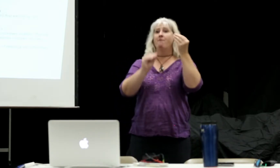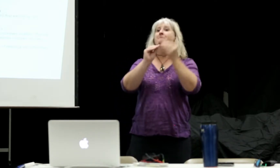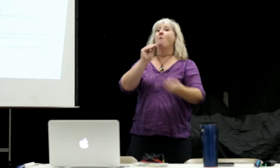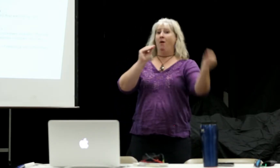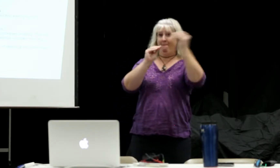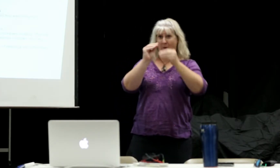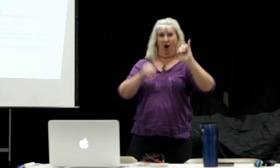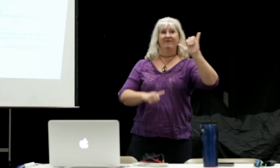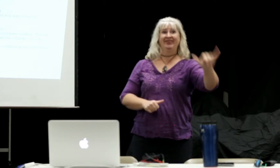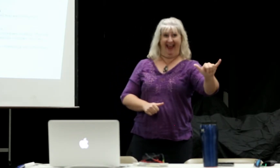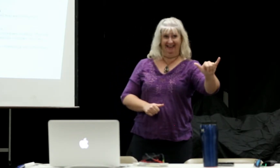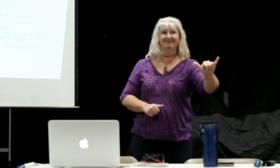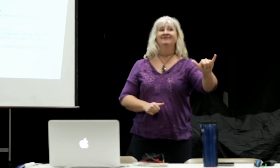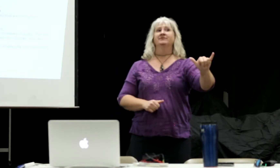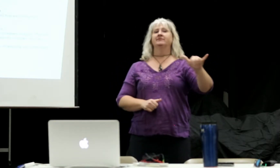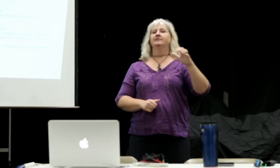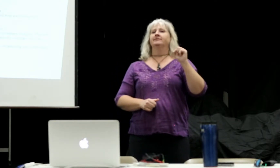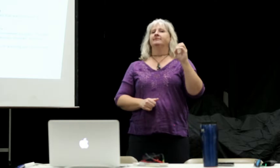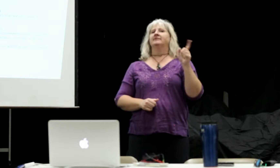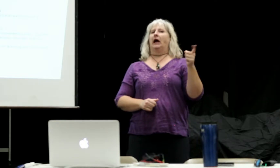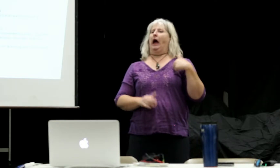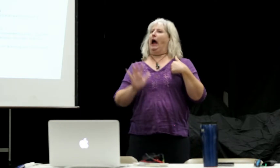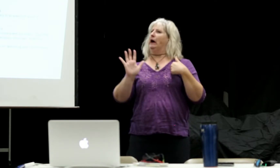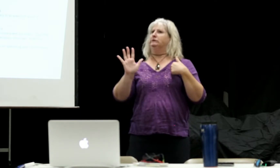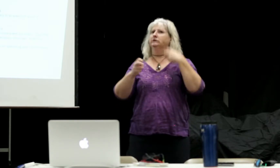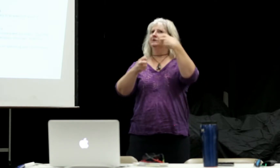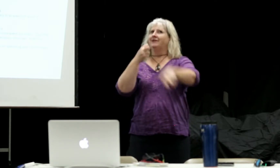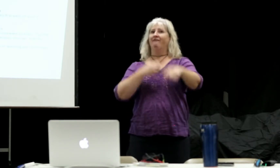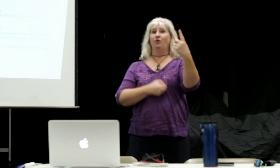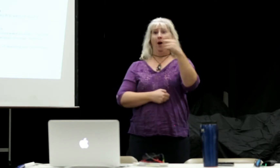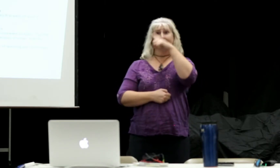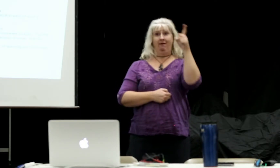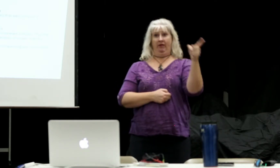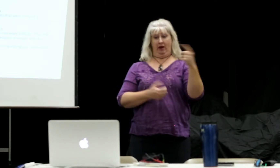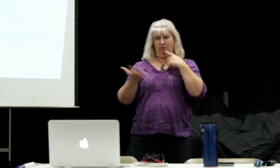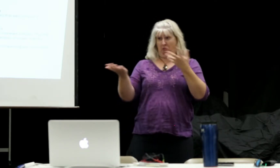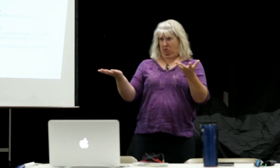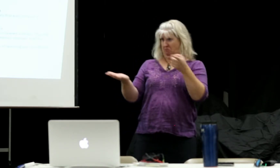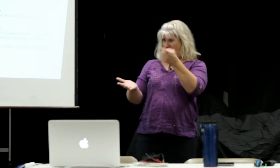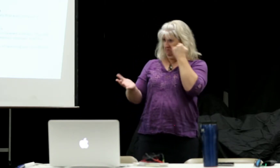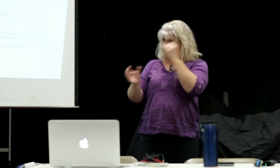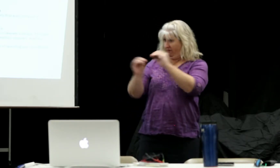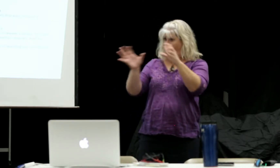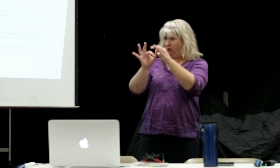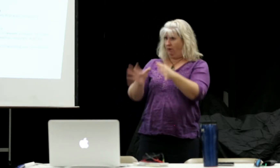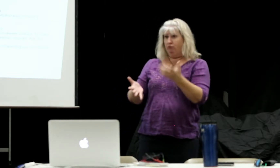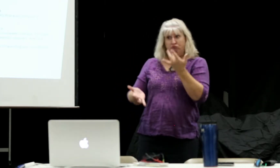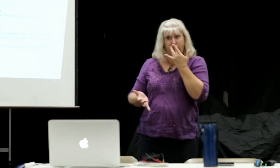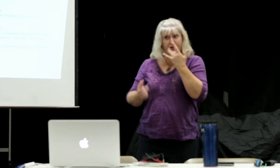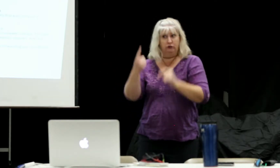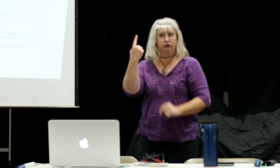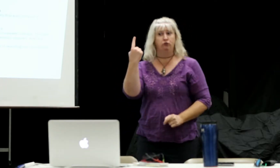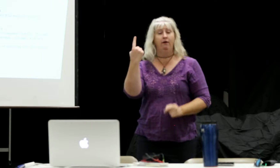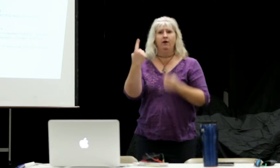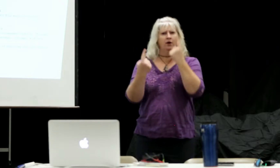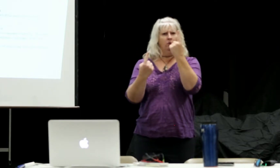a VRI interpreter, we're seeing them team assignments more and more. And it's been tough Because if you don't have an interpreter, would you